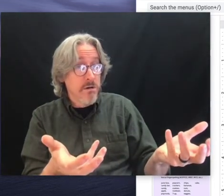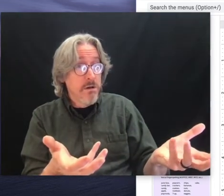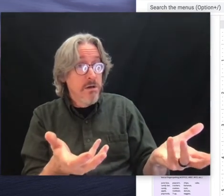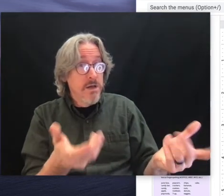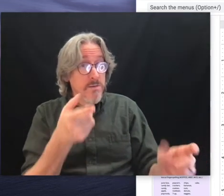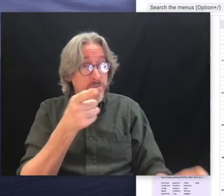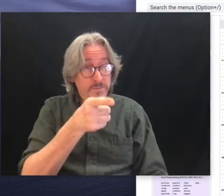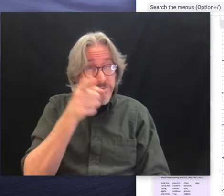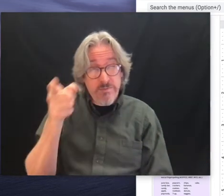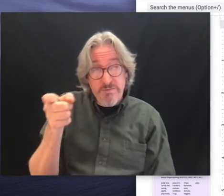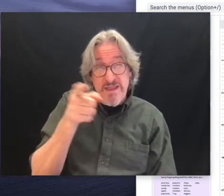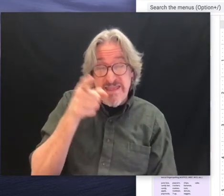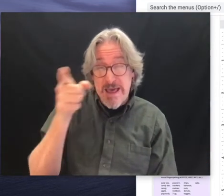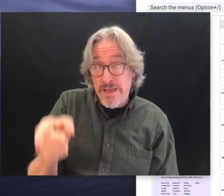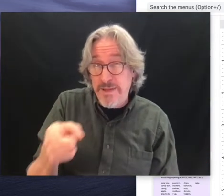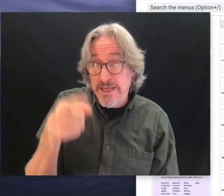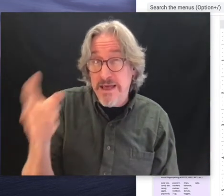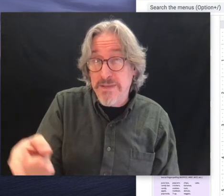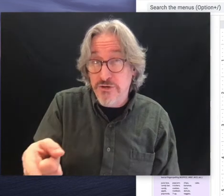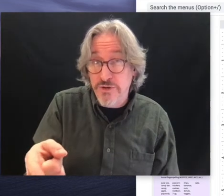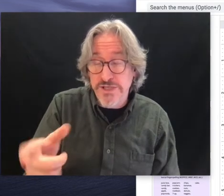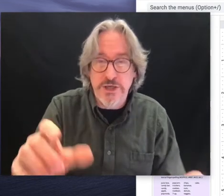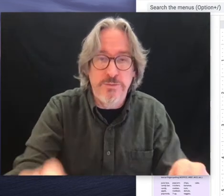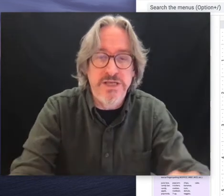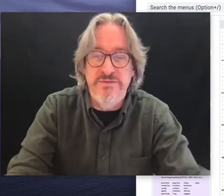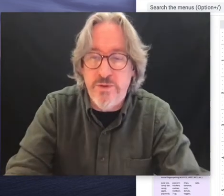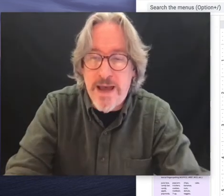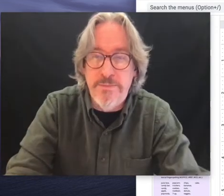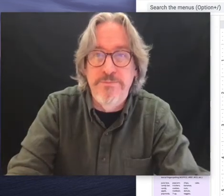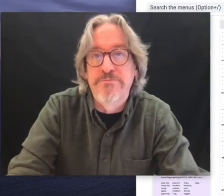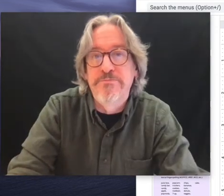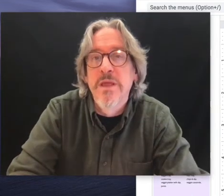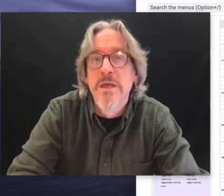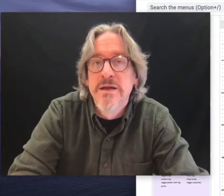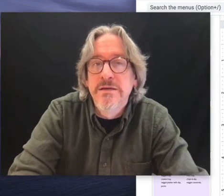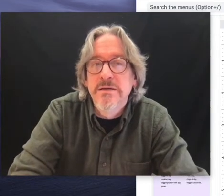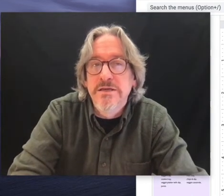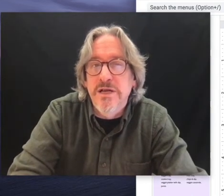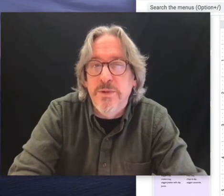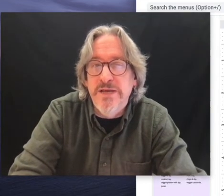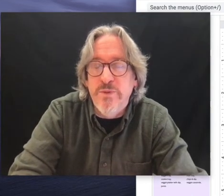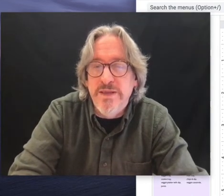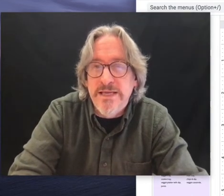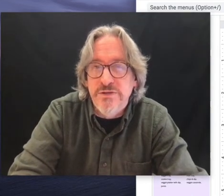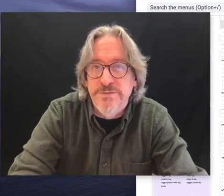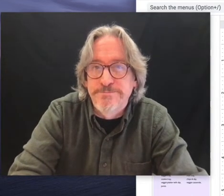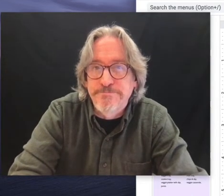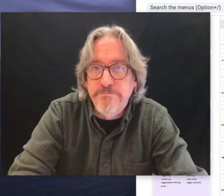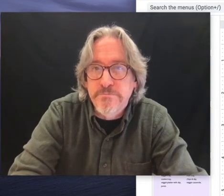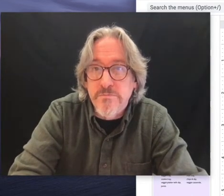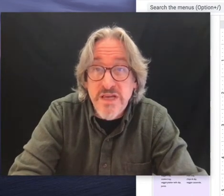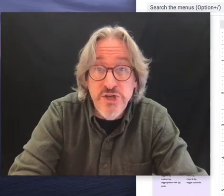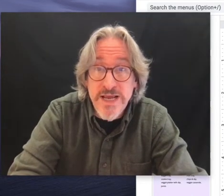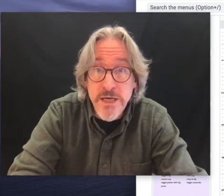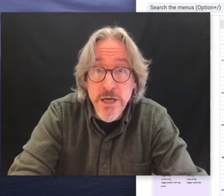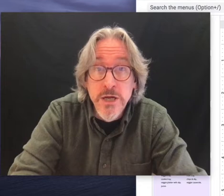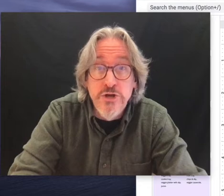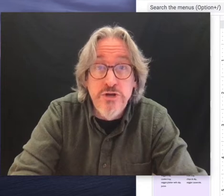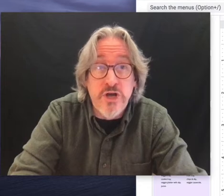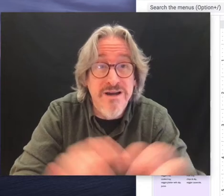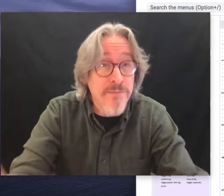before, then that may be them introducing a new piece of vocab. I don't want to give away the answers. So